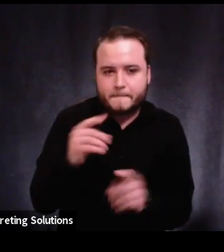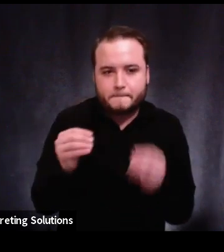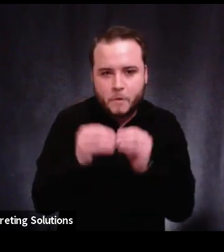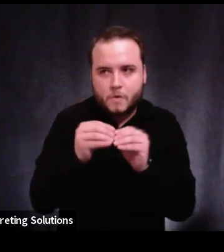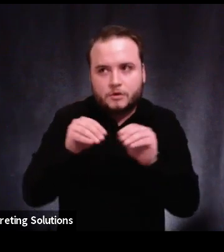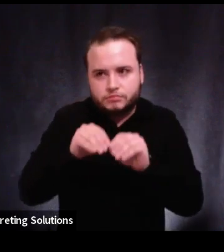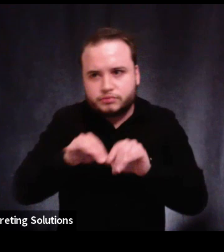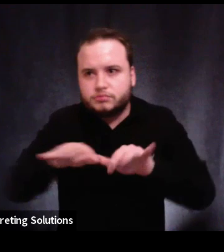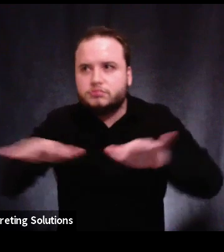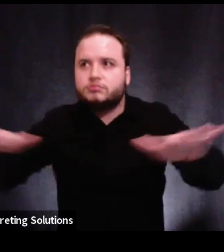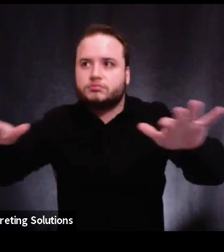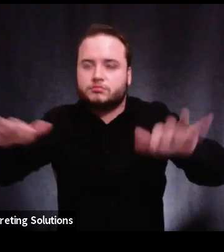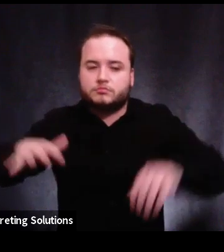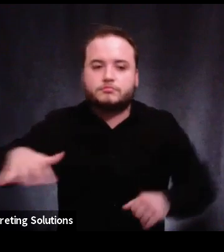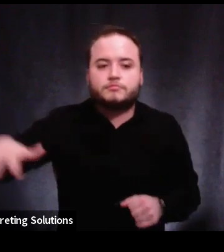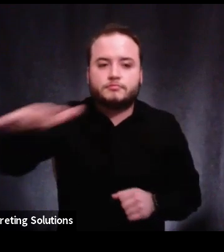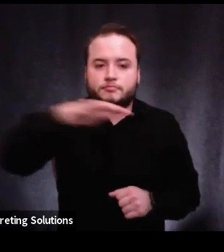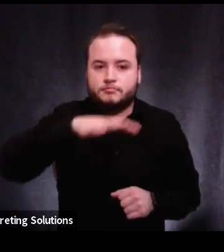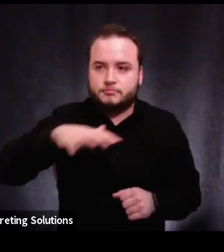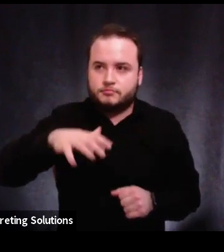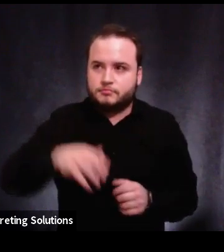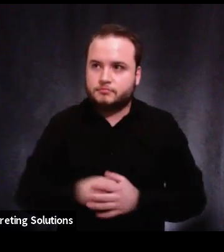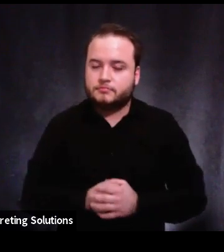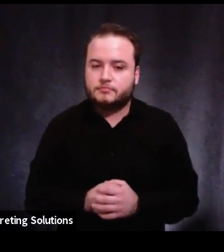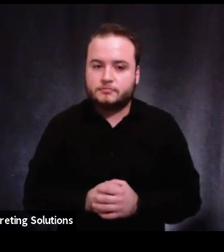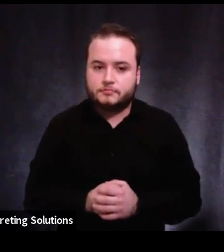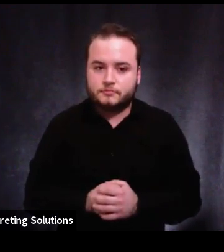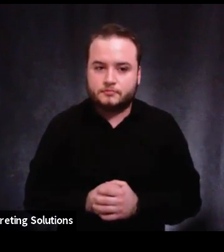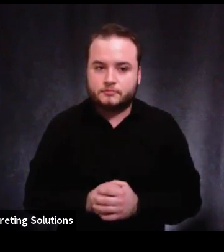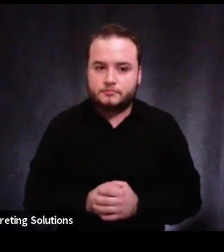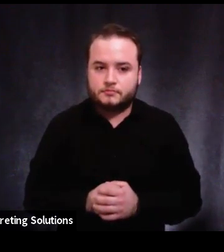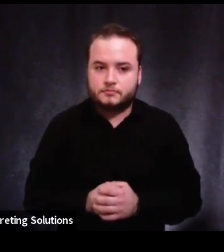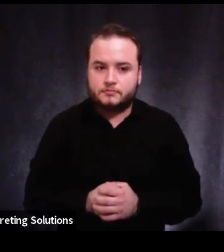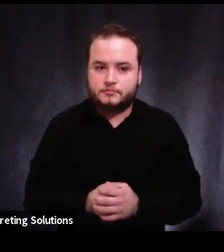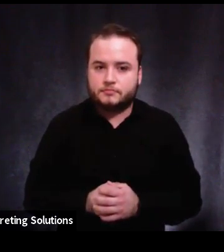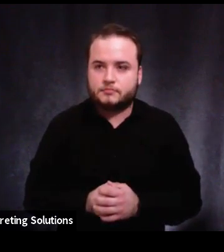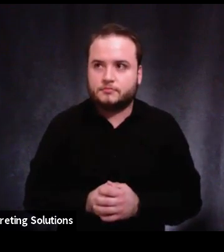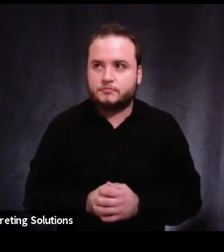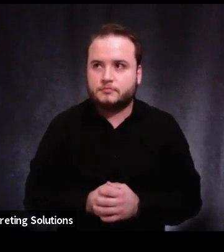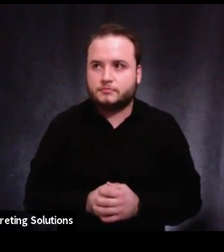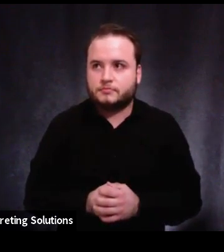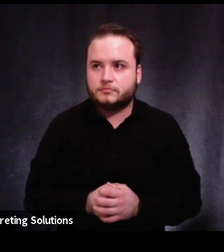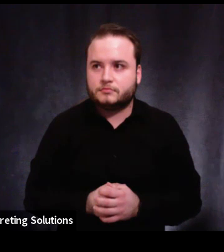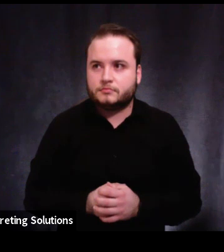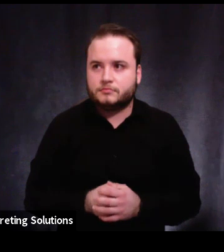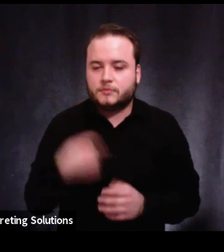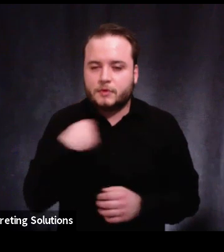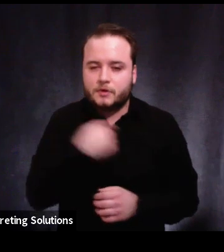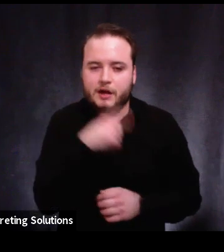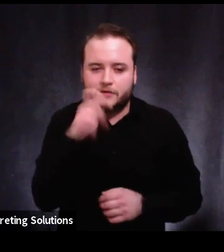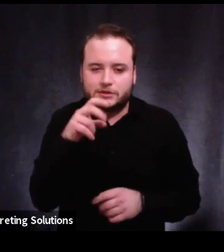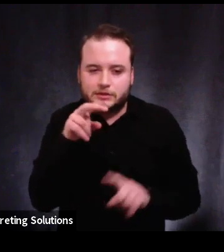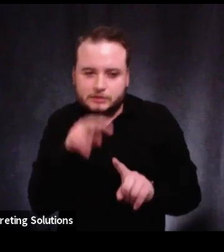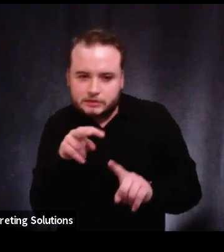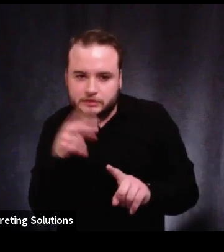to 1% detection rate. So to turn that around, if you multiply the number